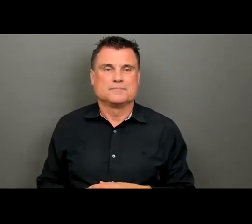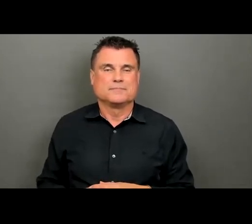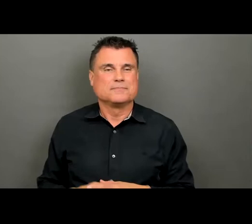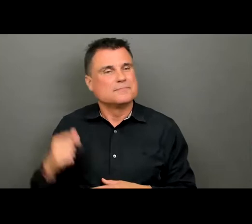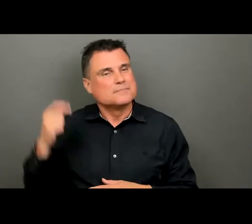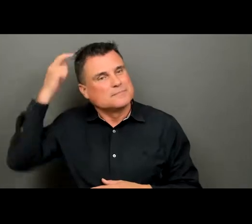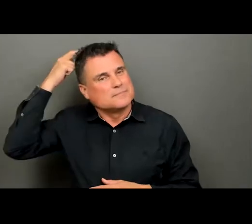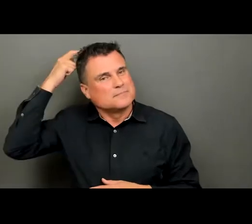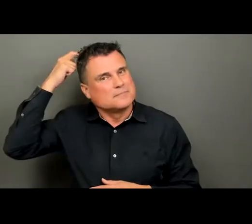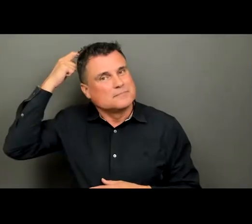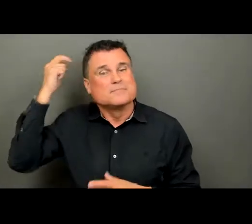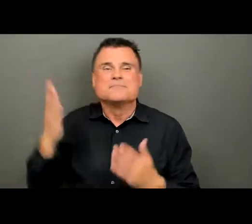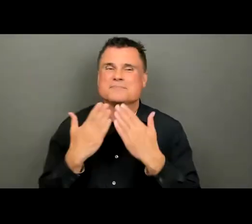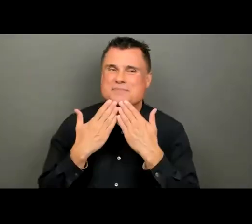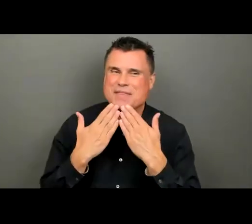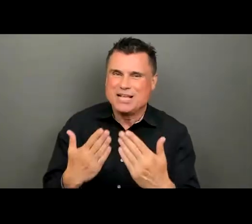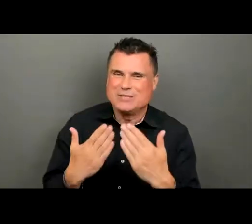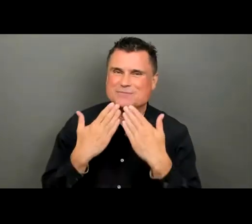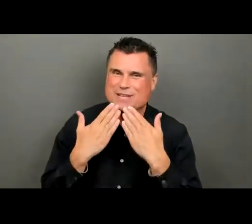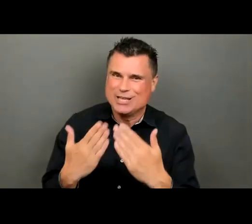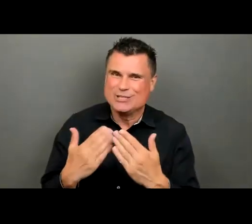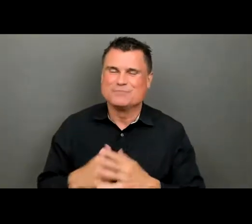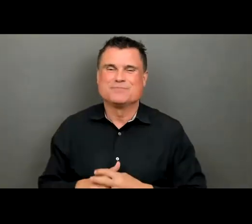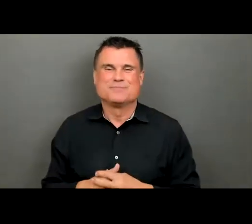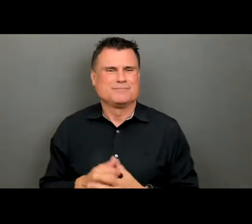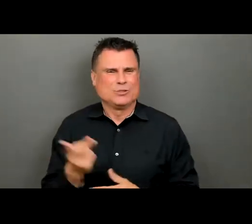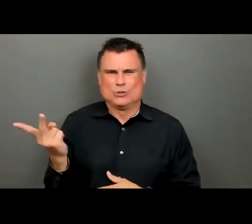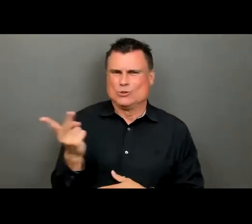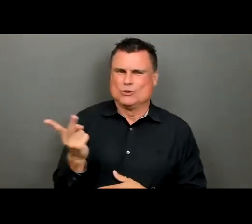Thank you very much for that wonderful sharing.